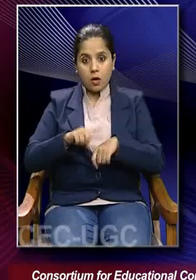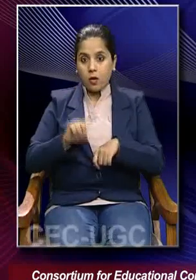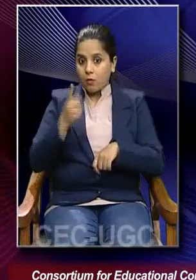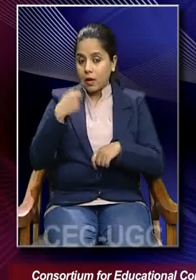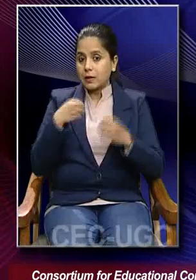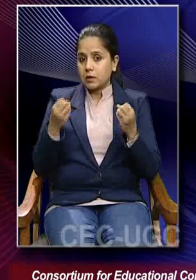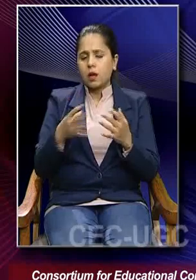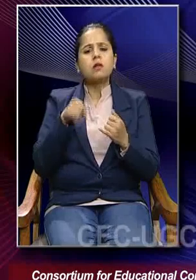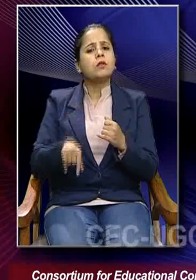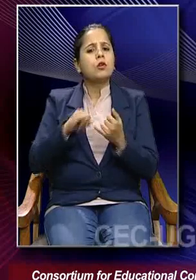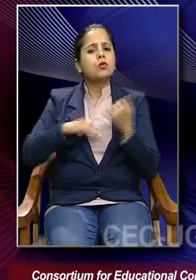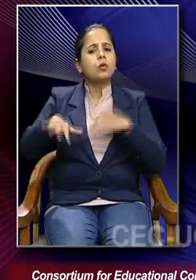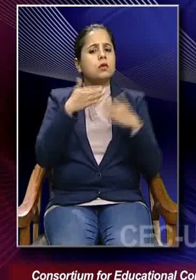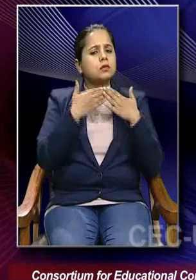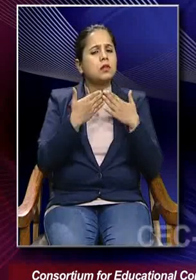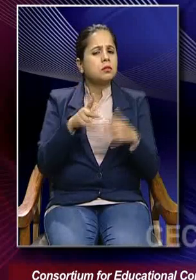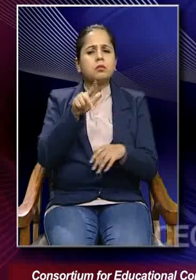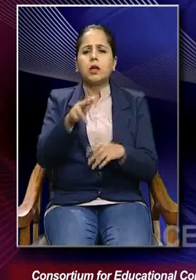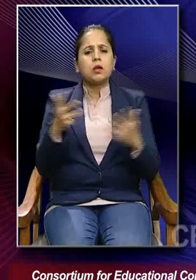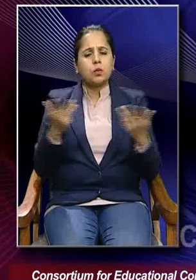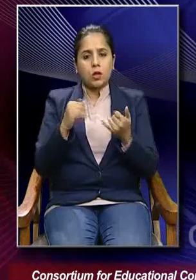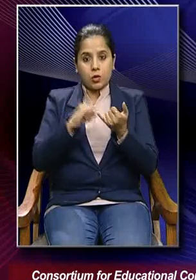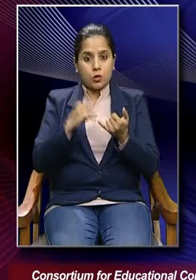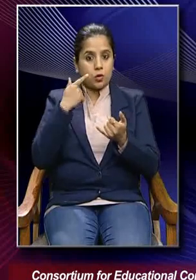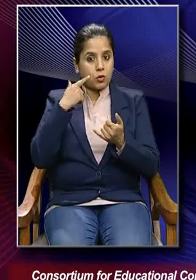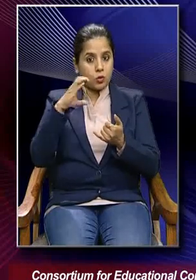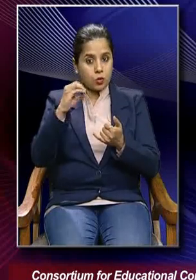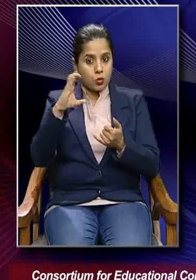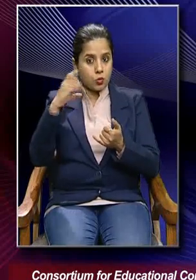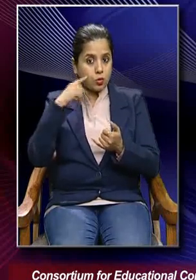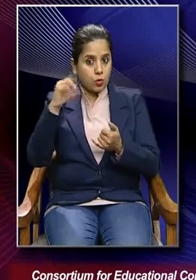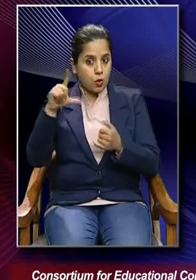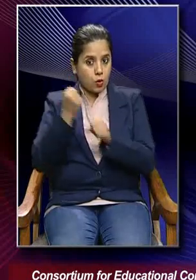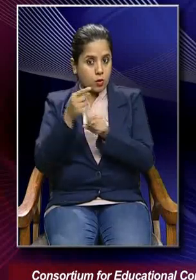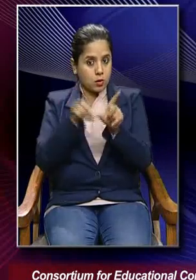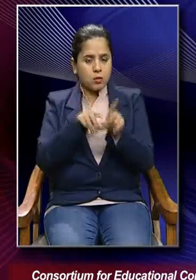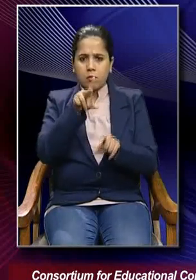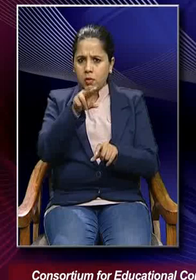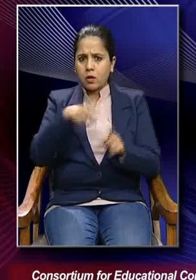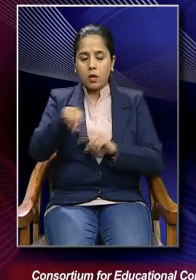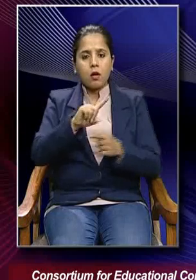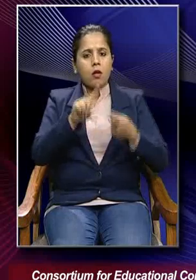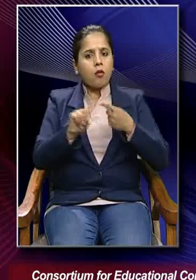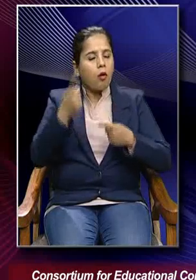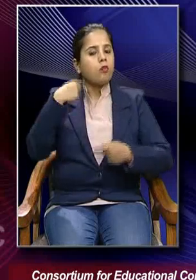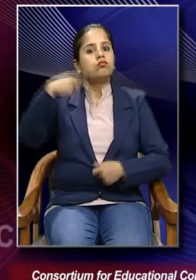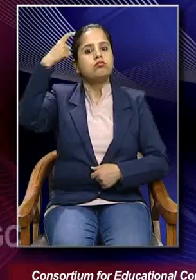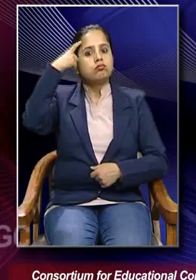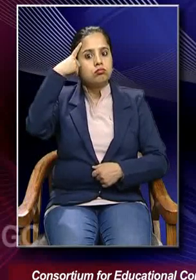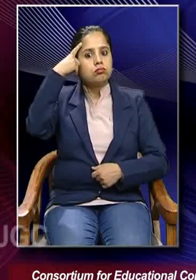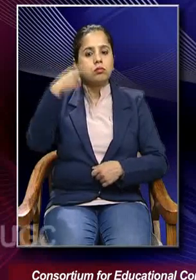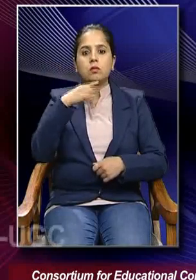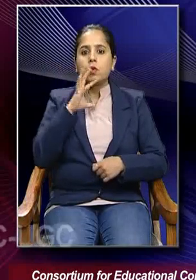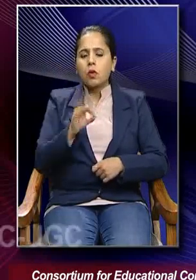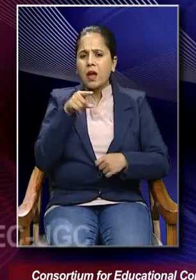is sociology? When we try to understand the discipline of sociology, the first thing that comes to our mind is